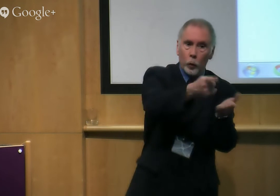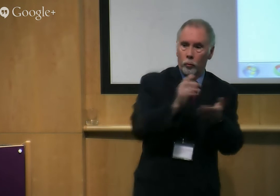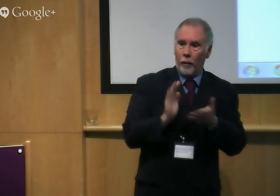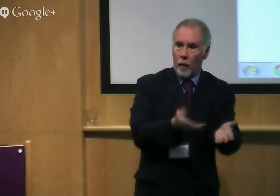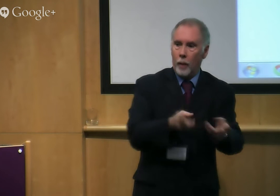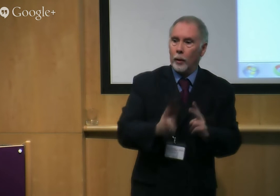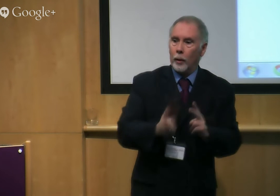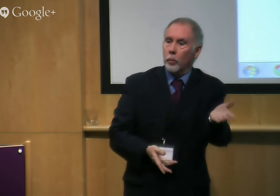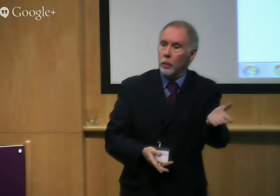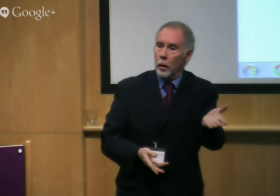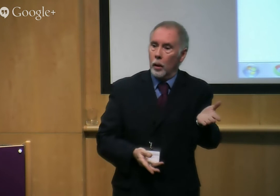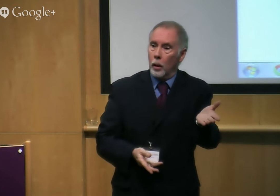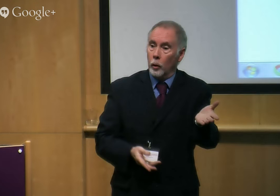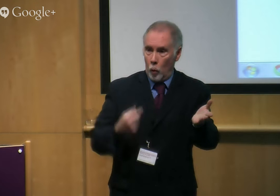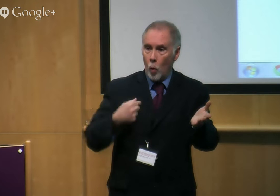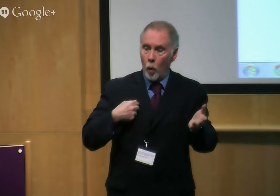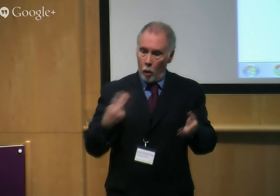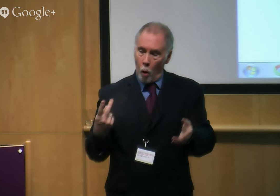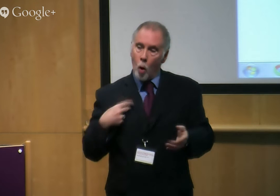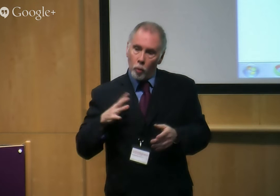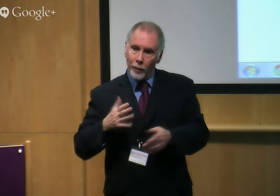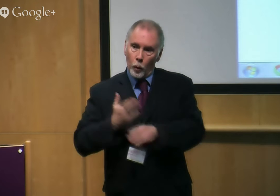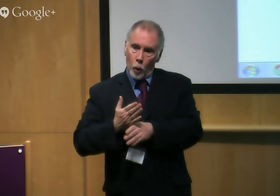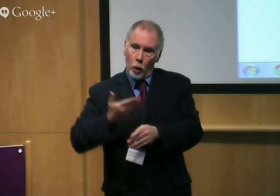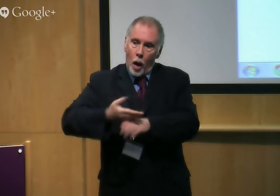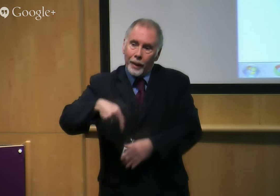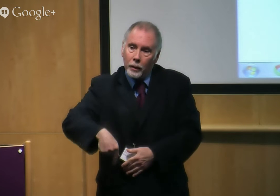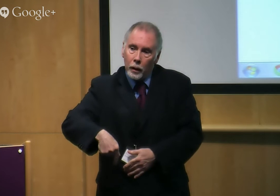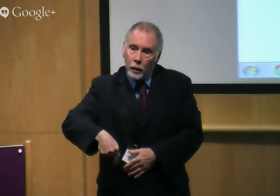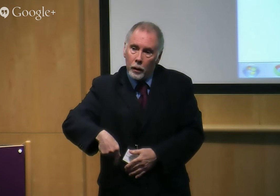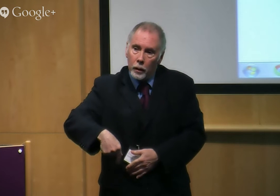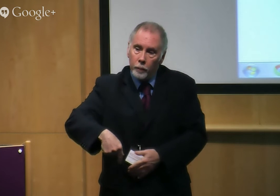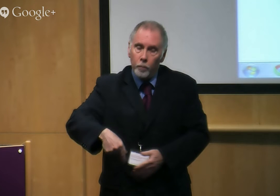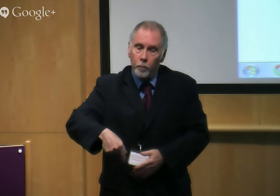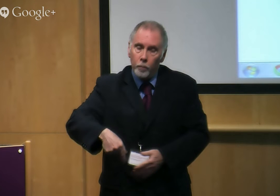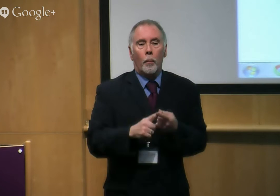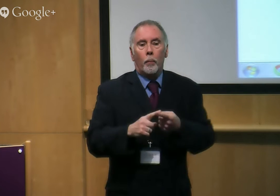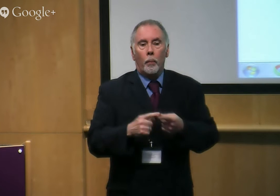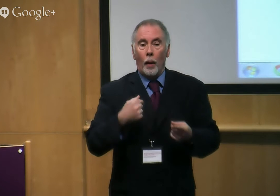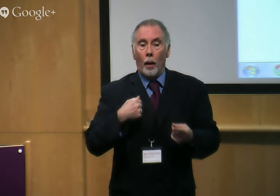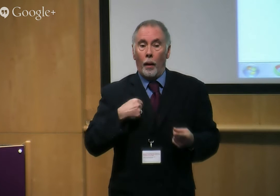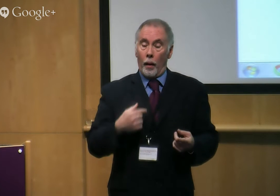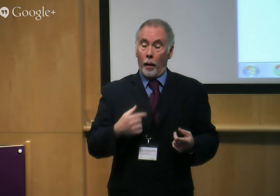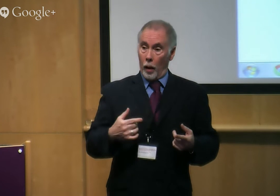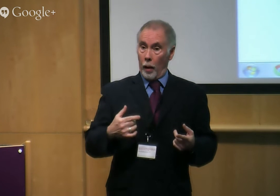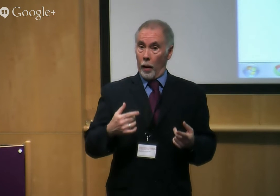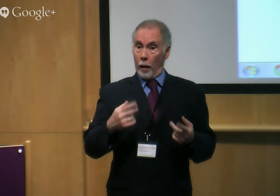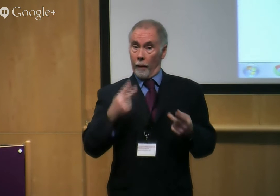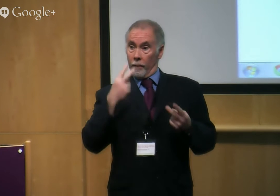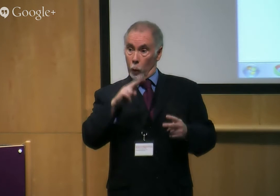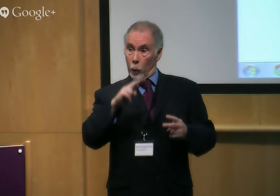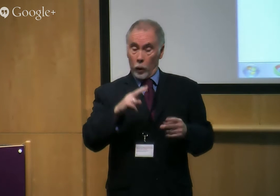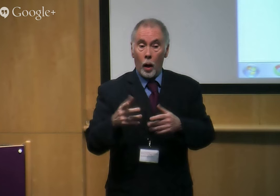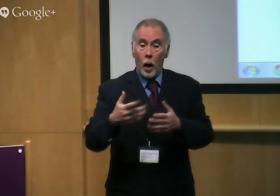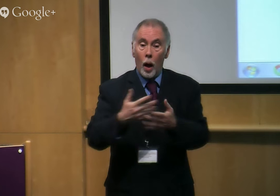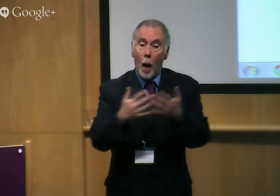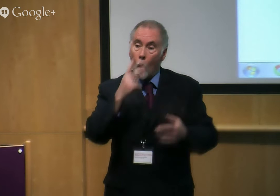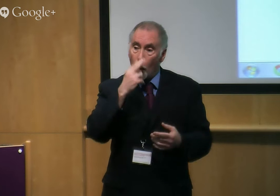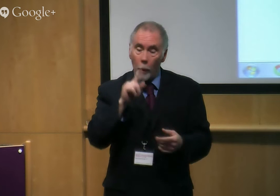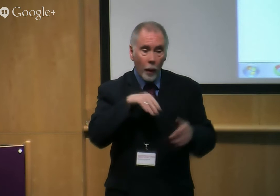deaf elderly people are part of your community and a part of your remit as Age UK as well. Now, what's